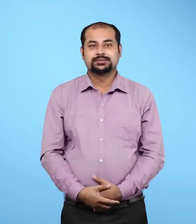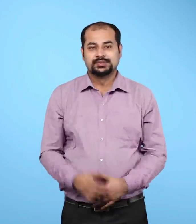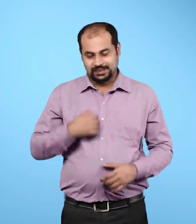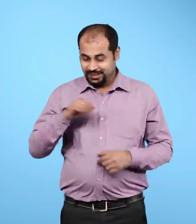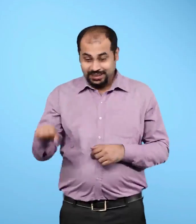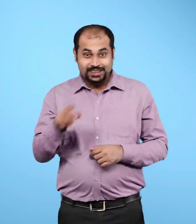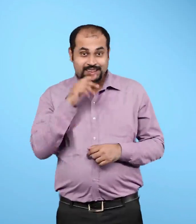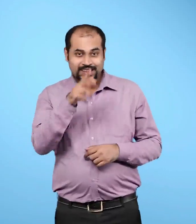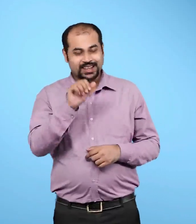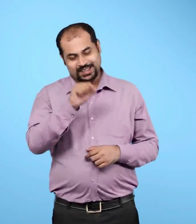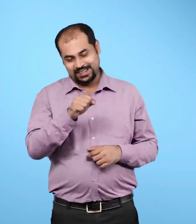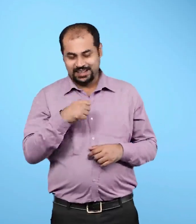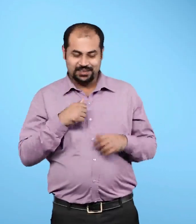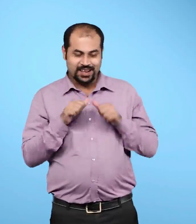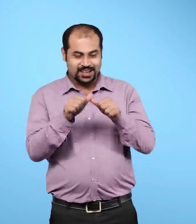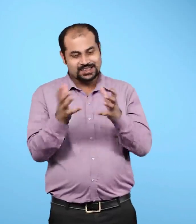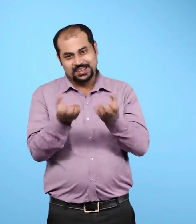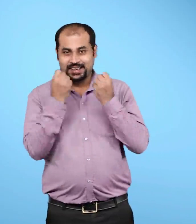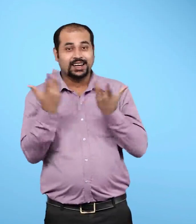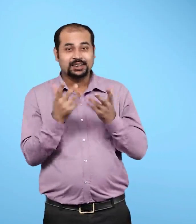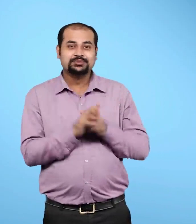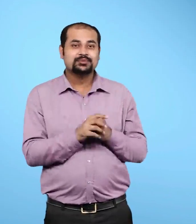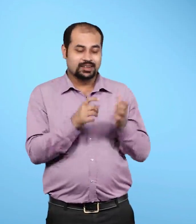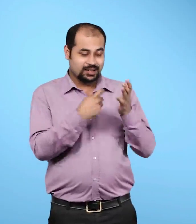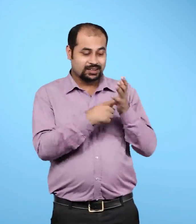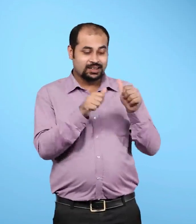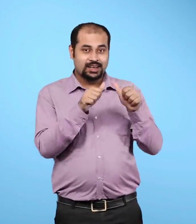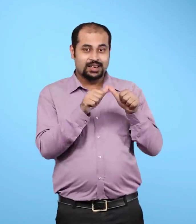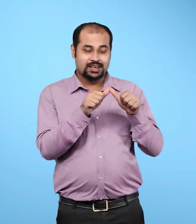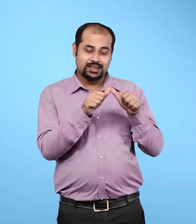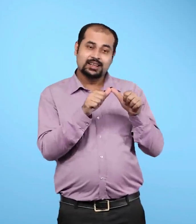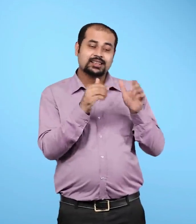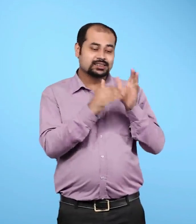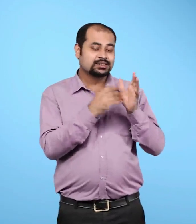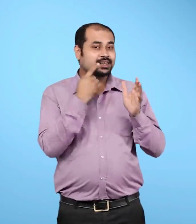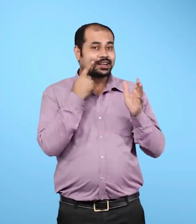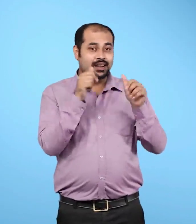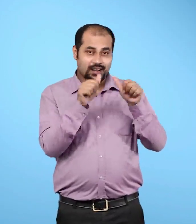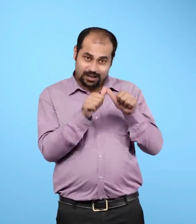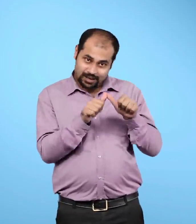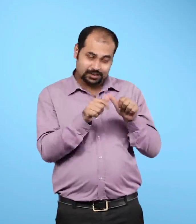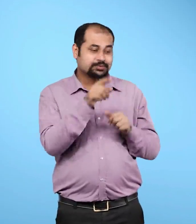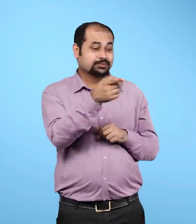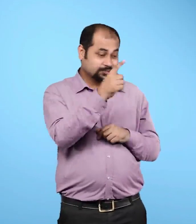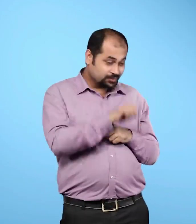In picture 2, Cat 1 is saying, I got it. Razia and Rima have